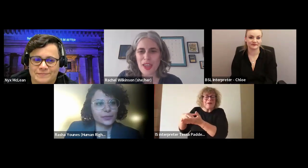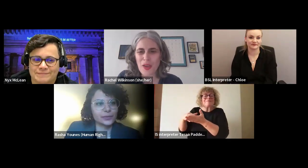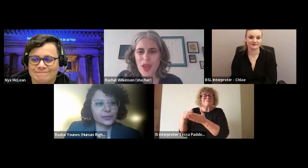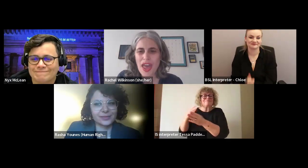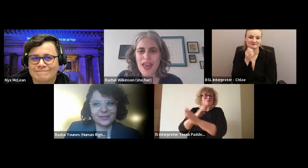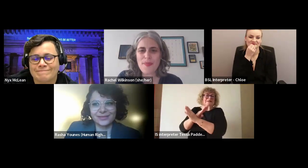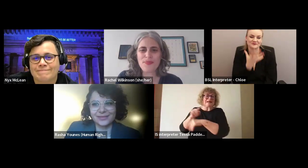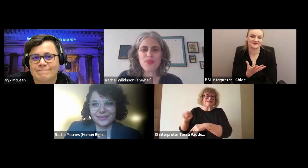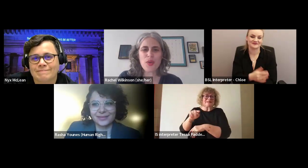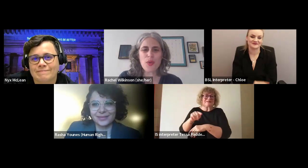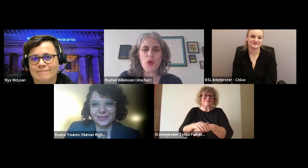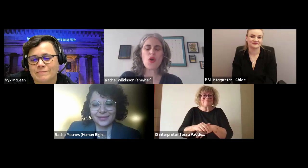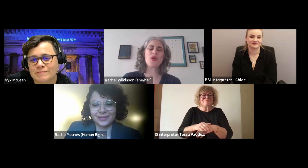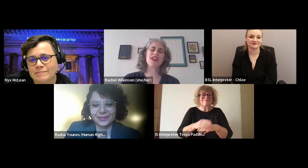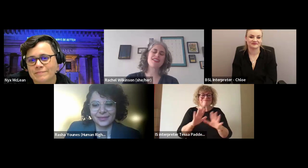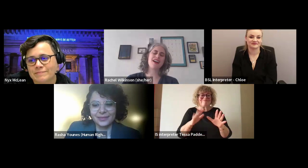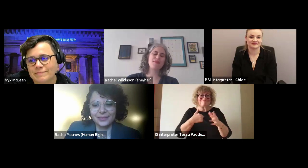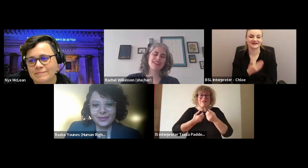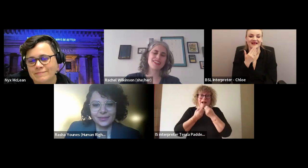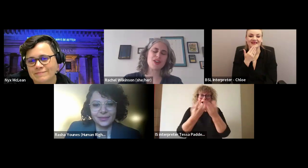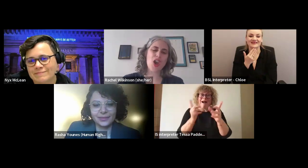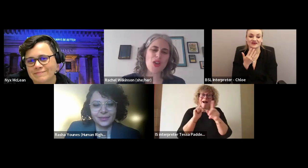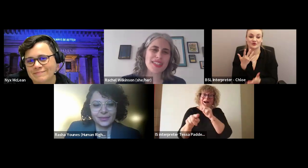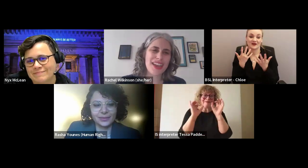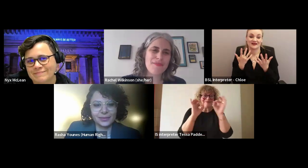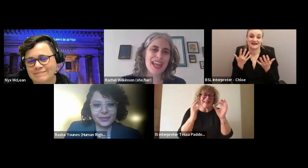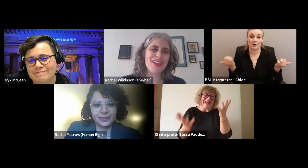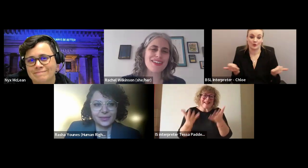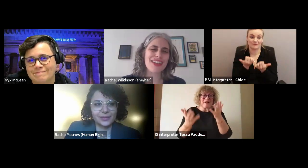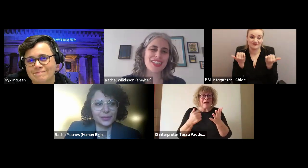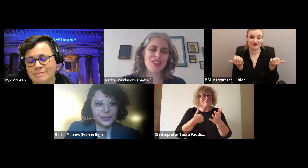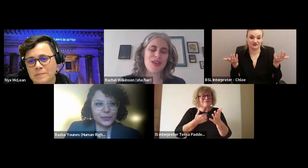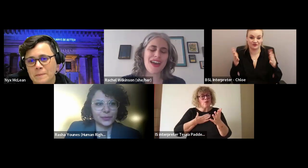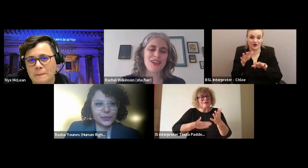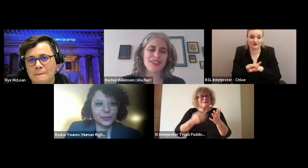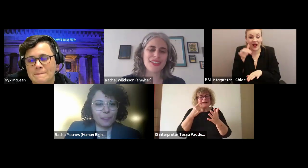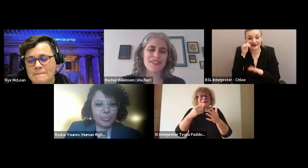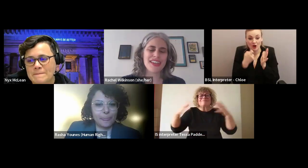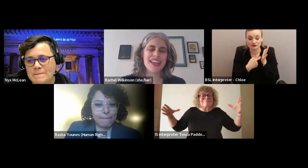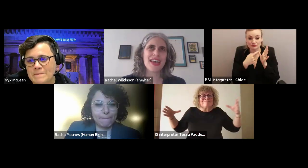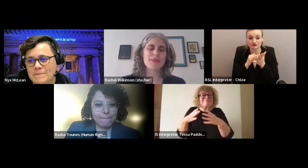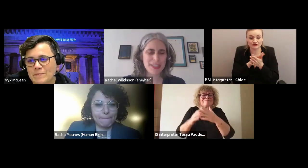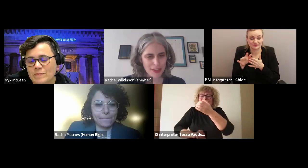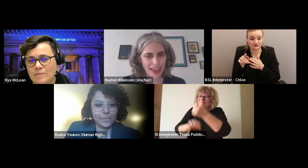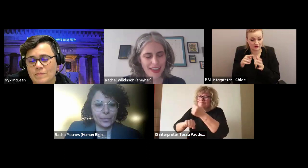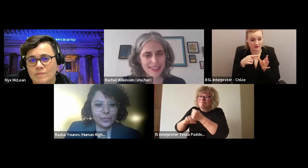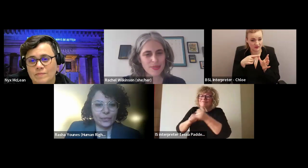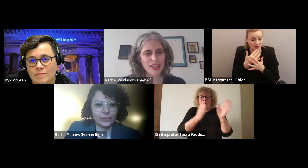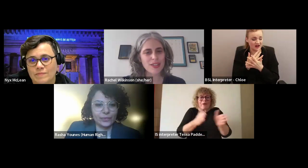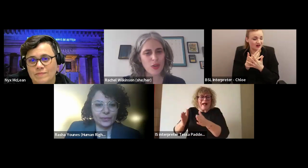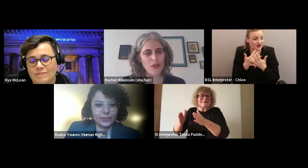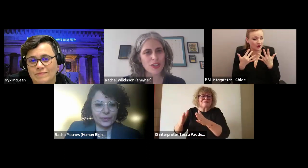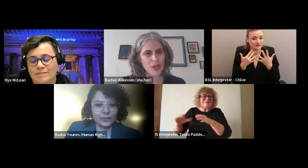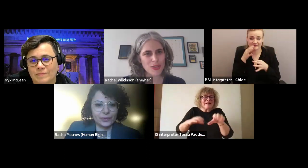Wonderful, thank you. We're coming to a close now, but I know that Rasha, you have lots of specific